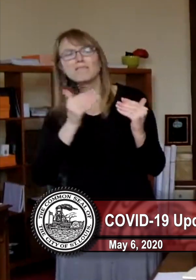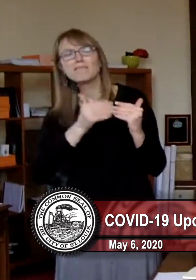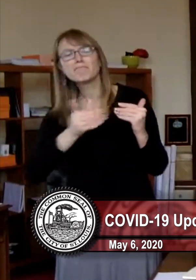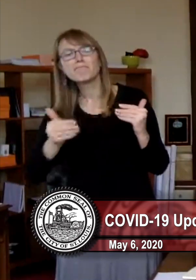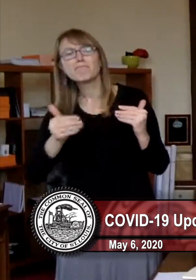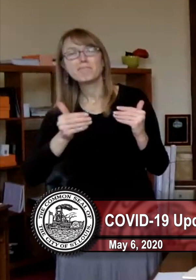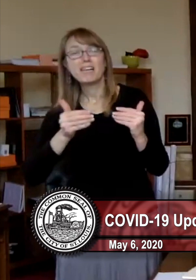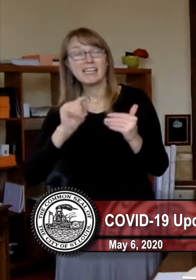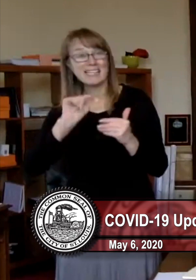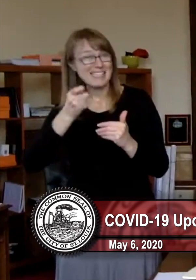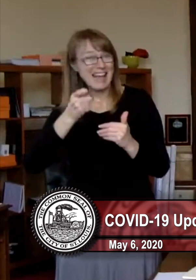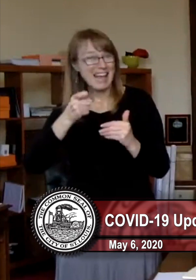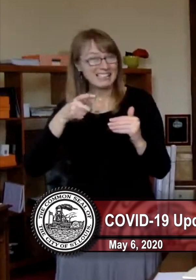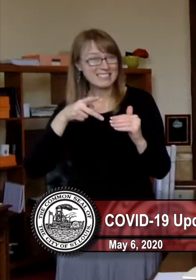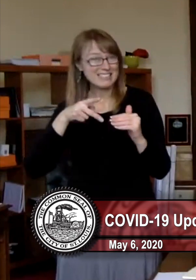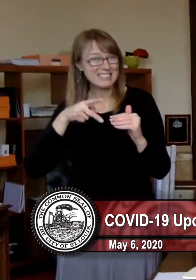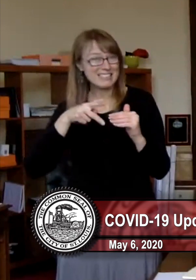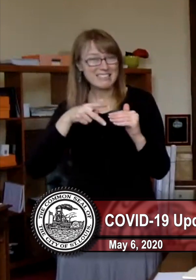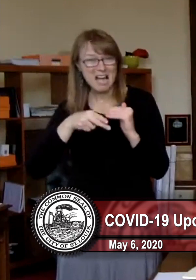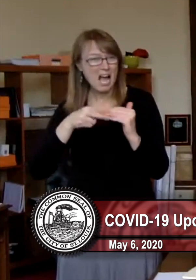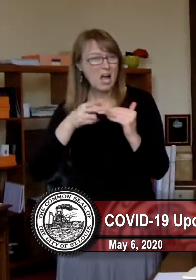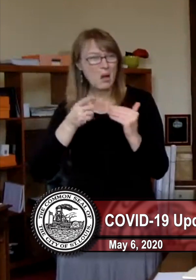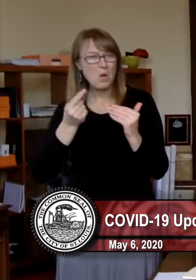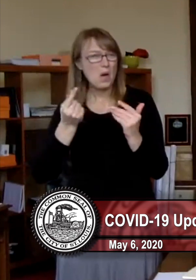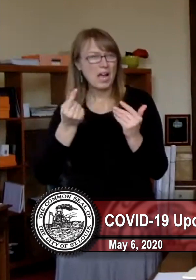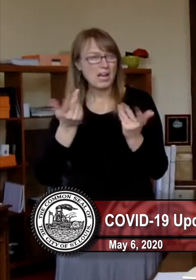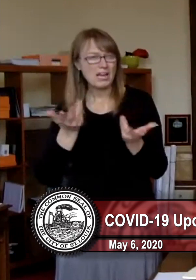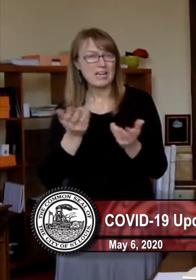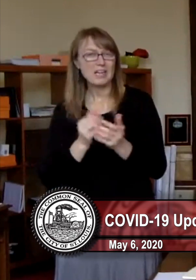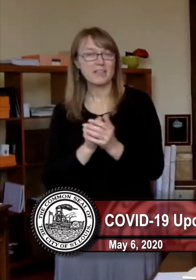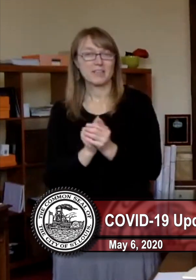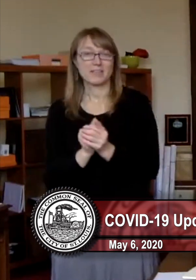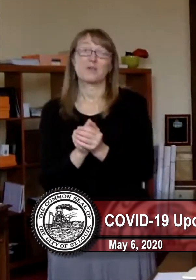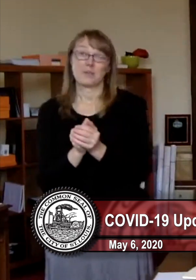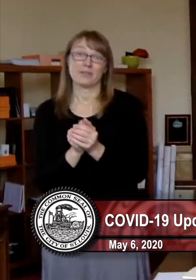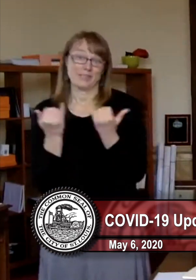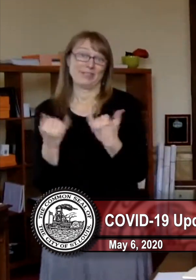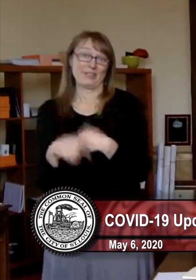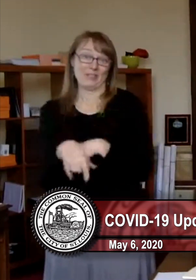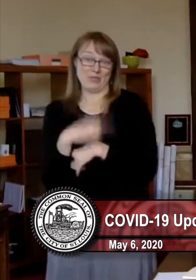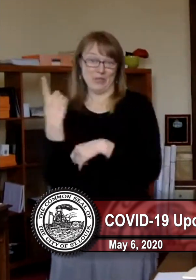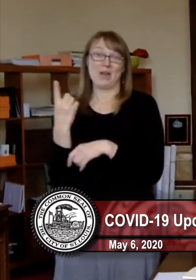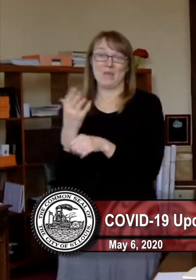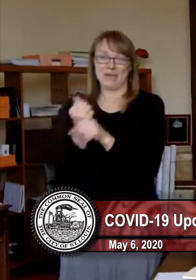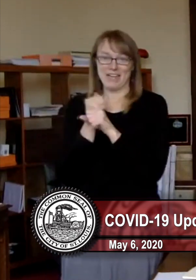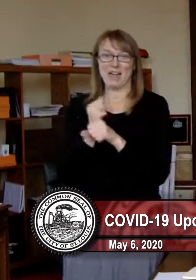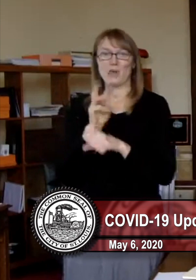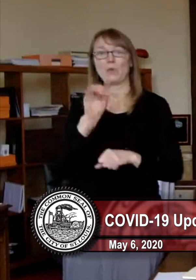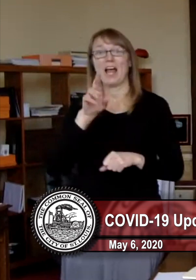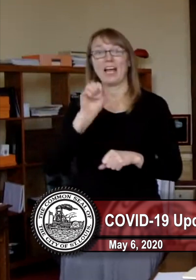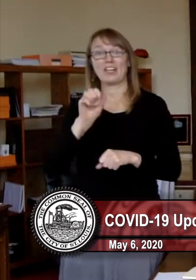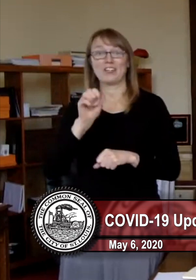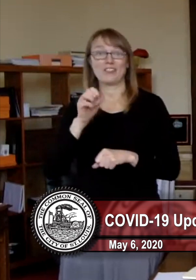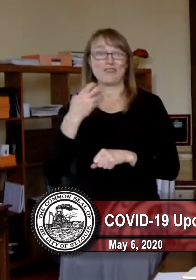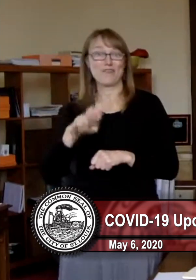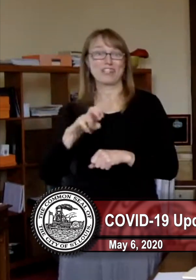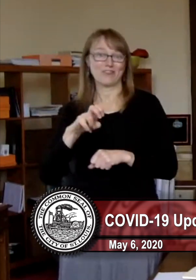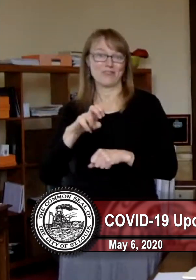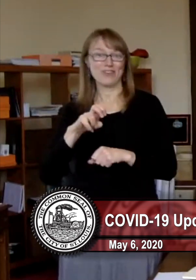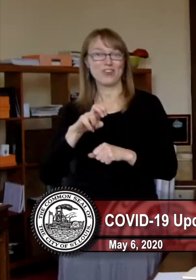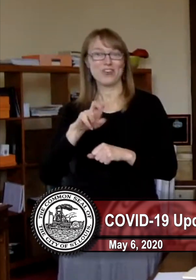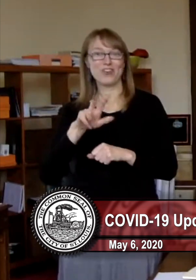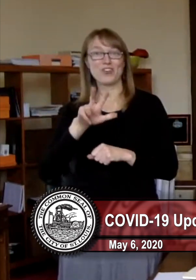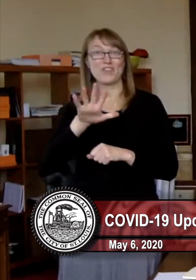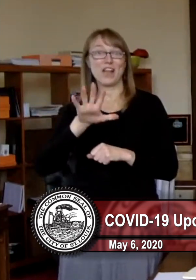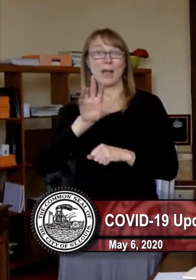So here's a little bit of good news first. Today, we got the wire transfer for $35 million from